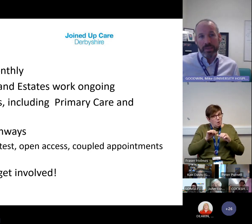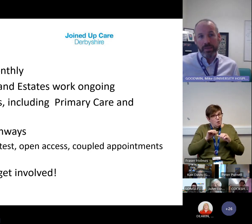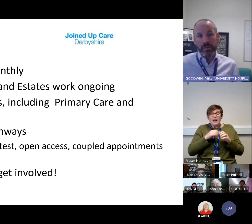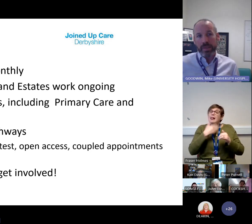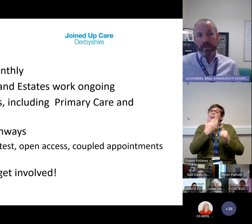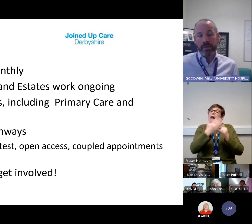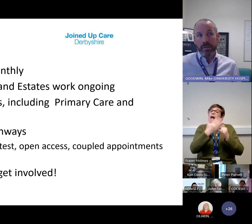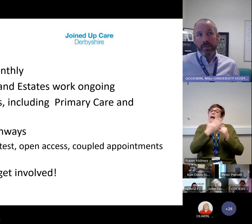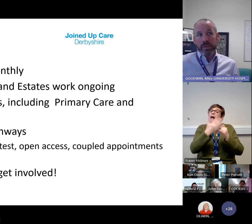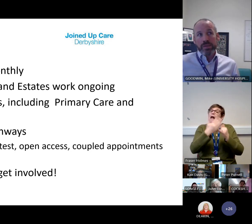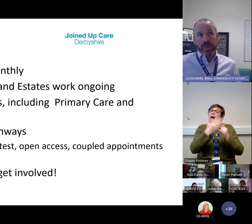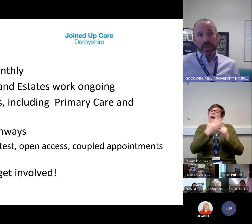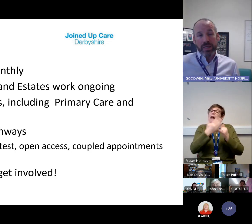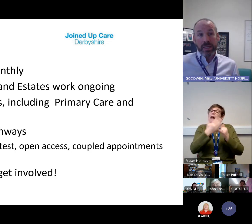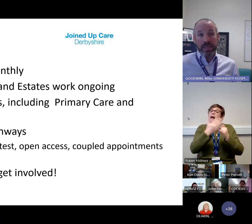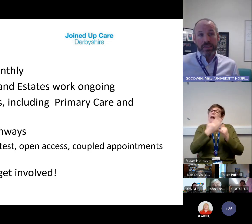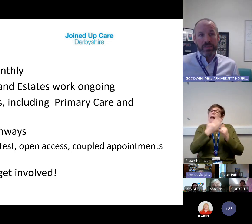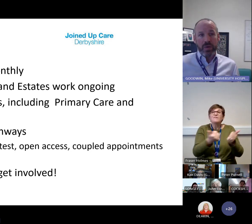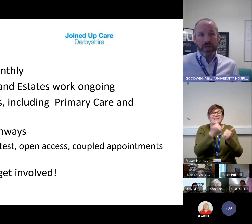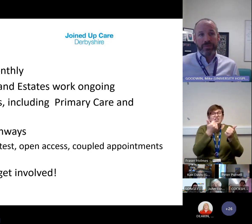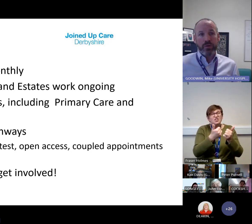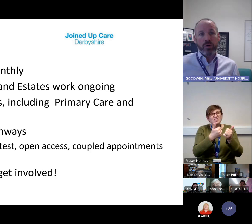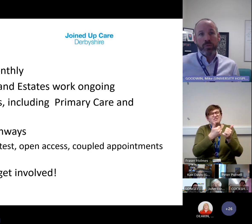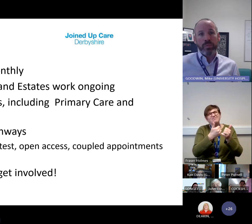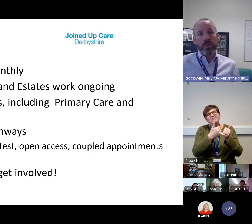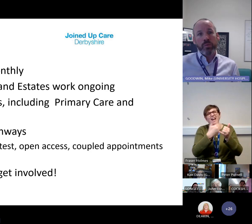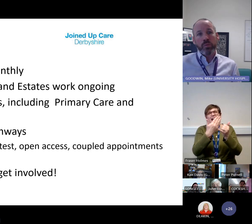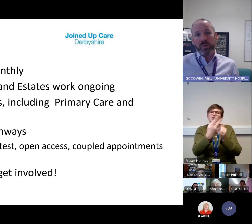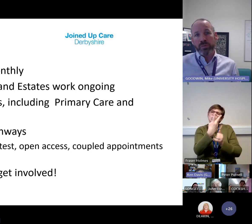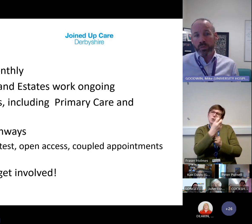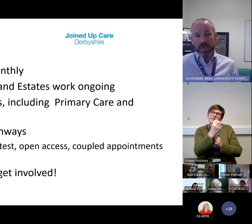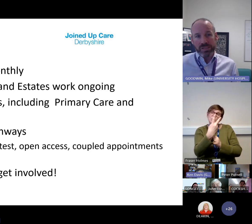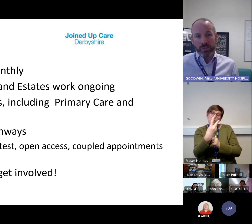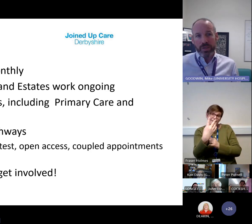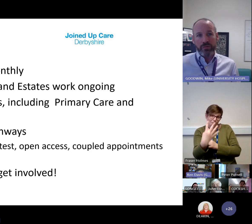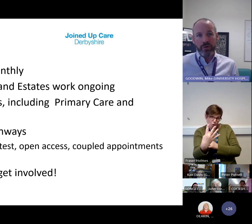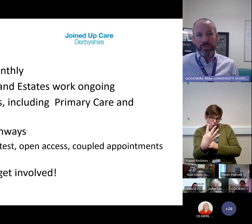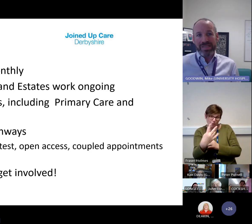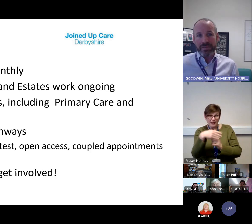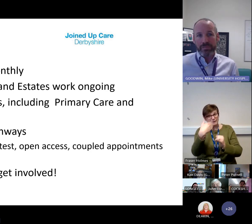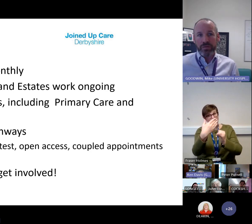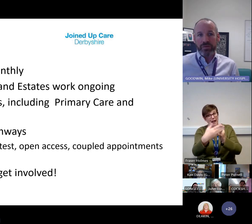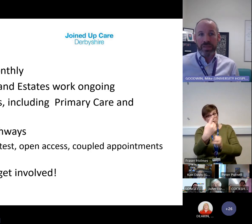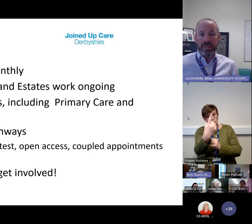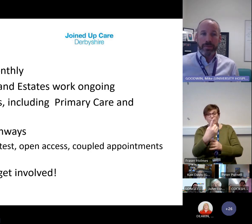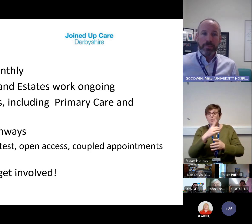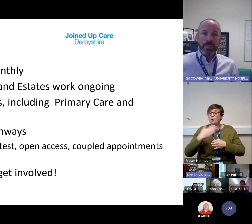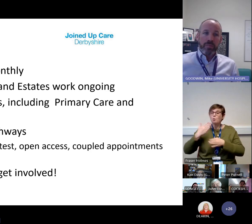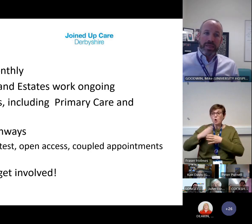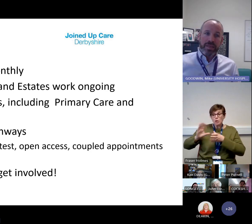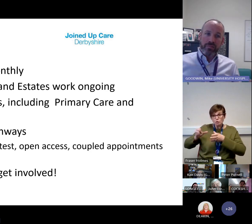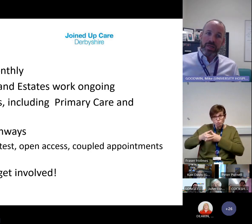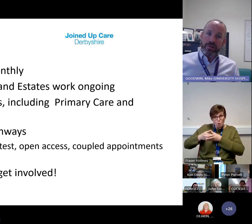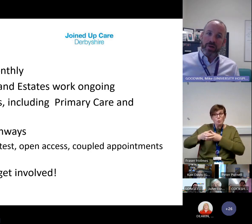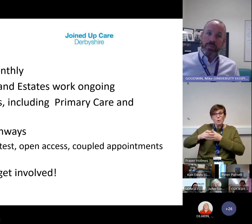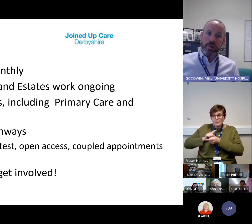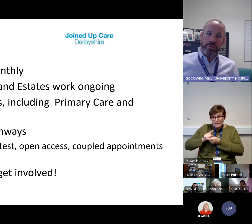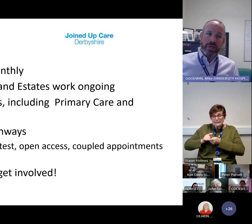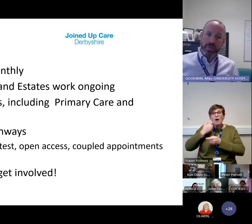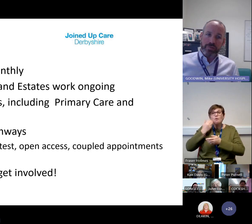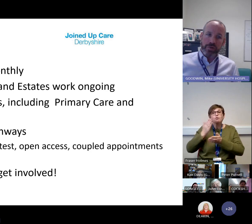and that'll be in late 2024. But we're as a working group meeting monthly, making